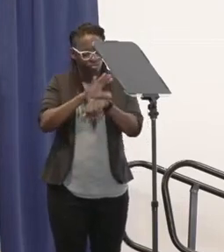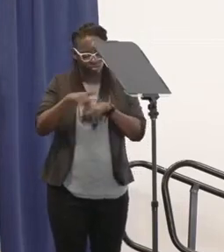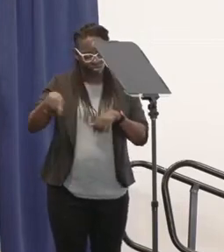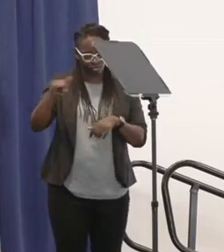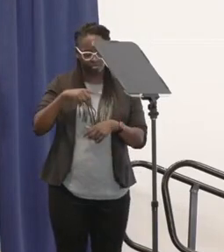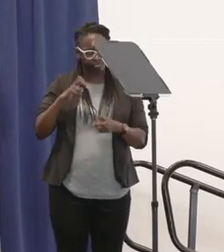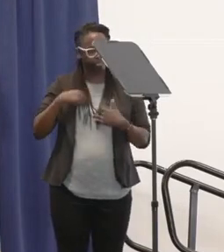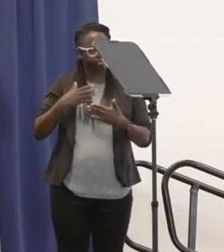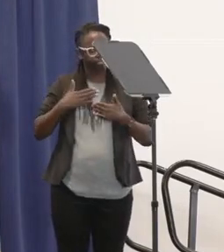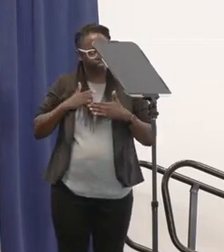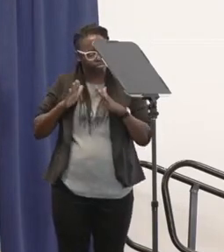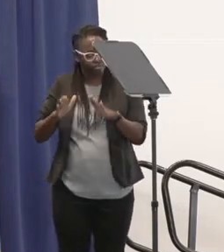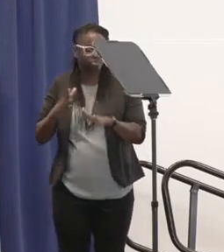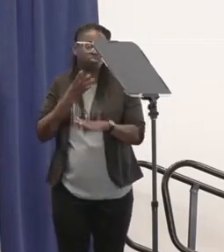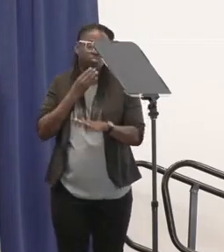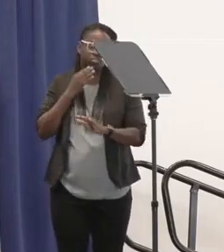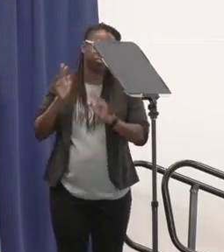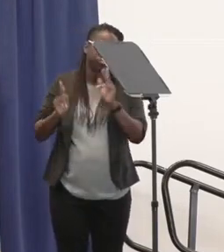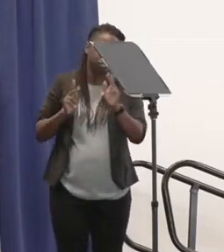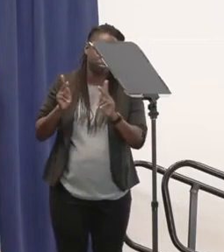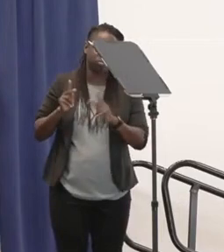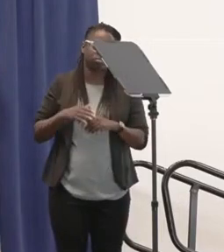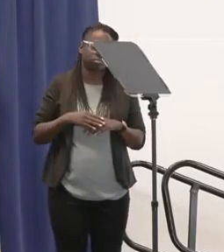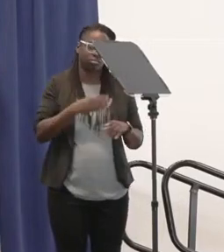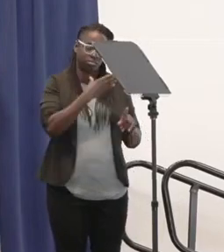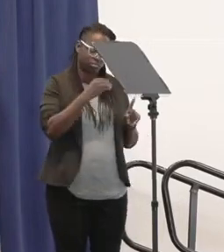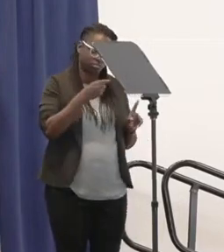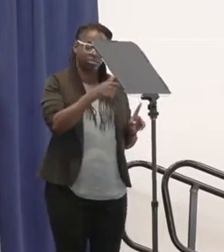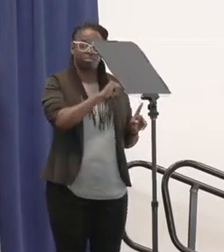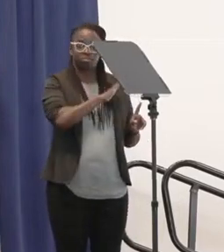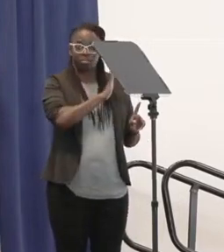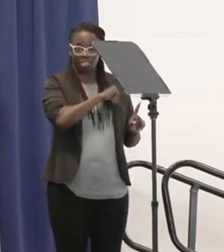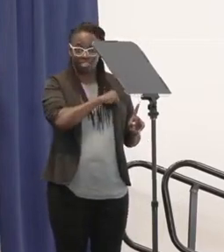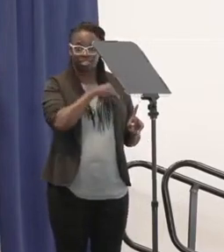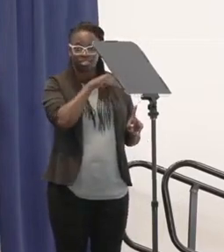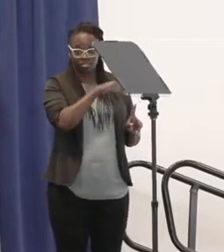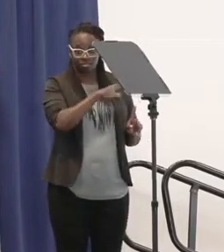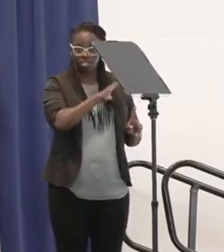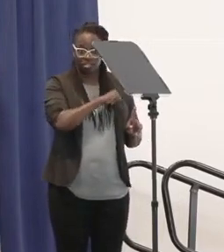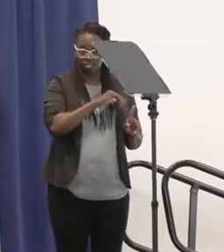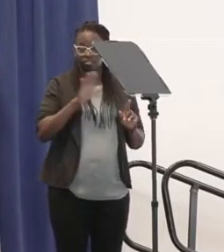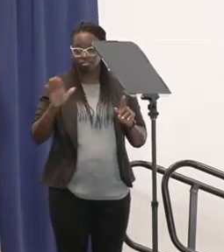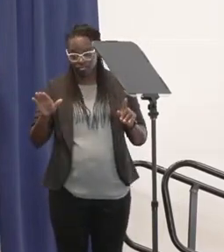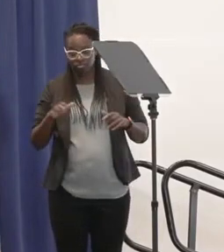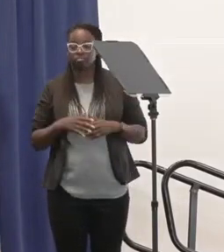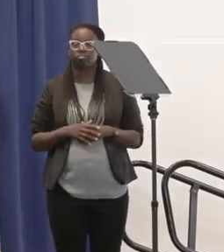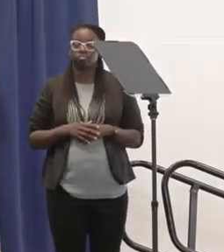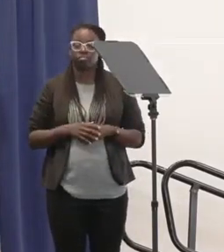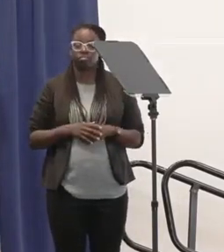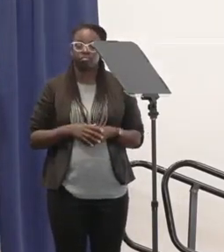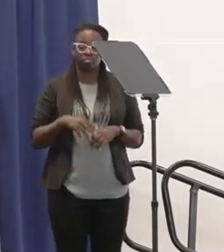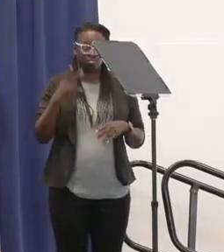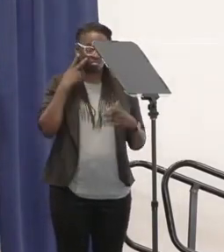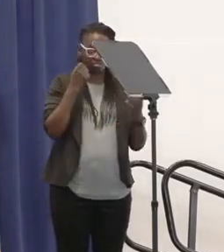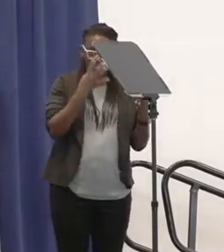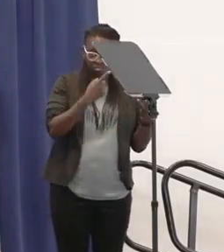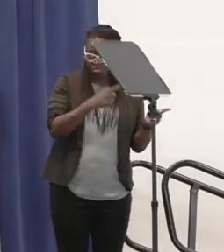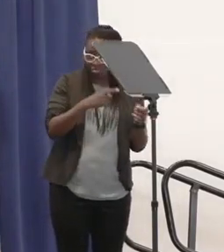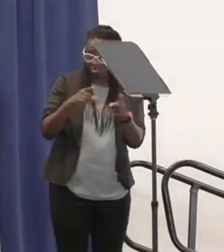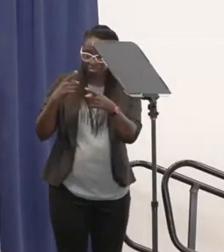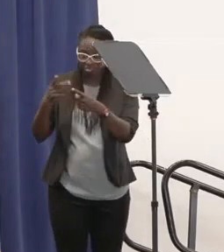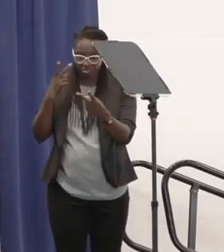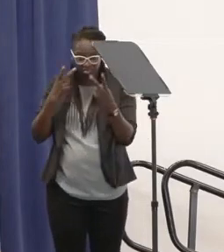as well. There's a lot of trauma going on right now, including in my office. And like I say to everyone, all deserve empathy